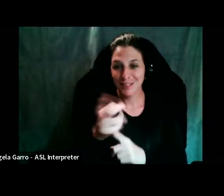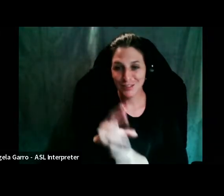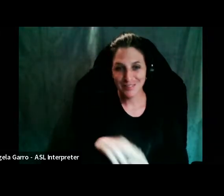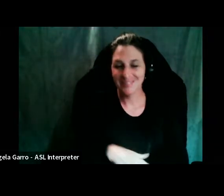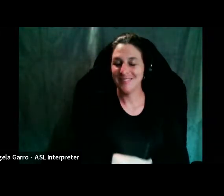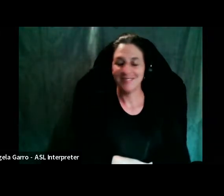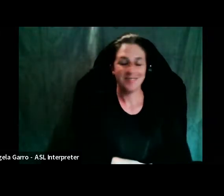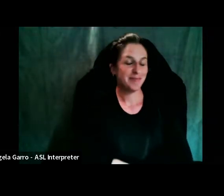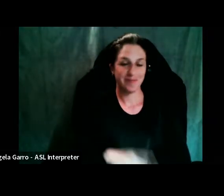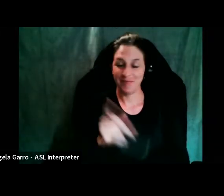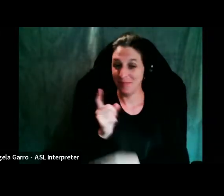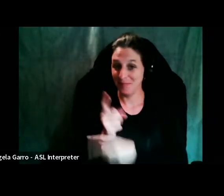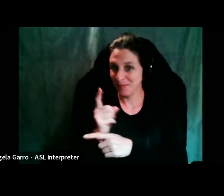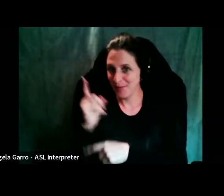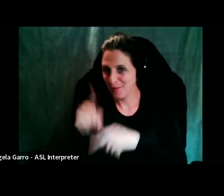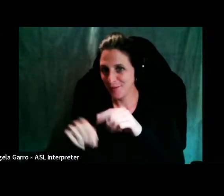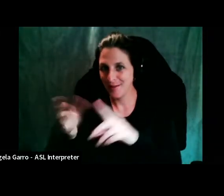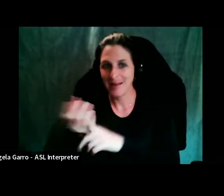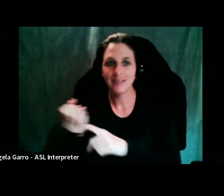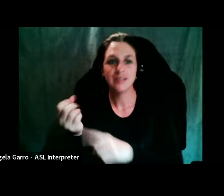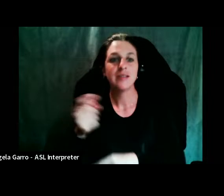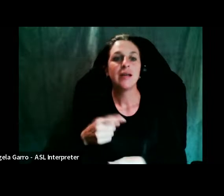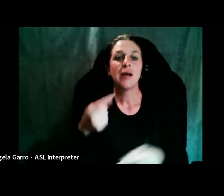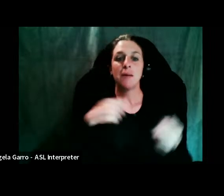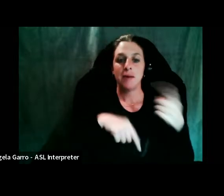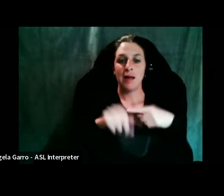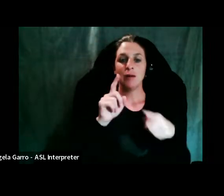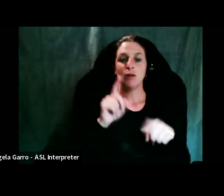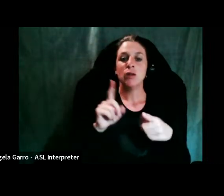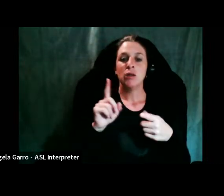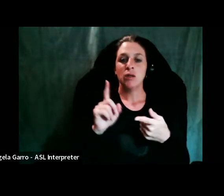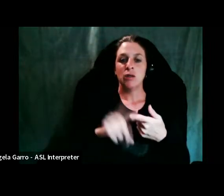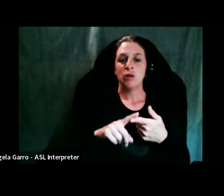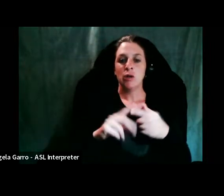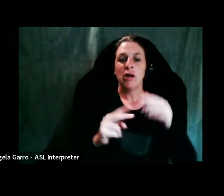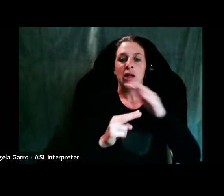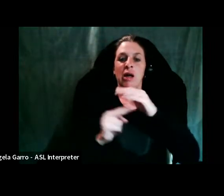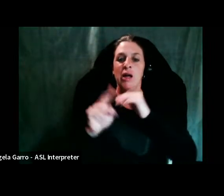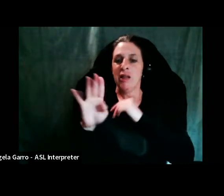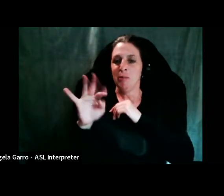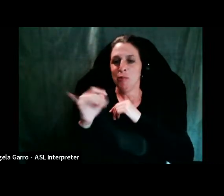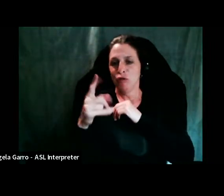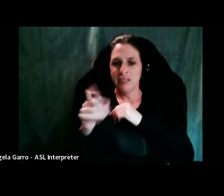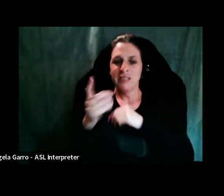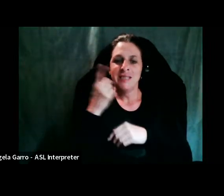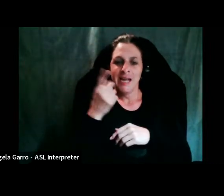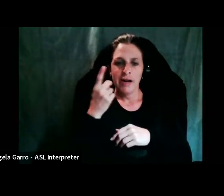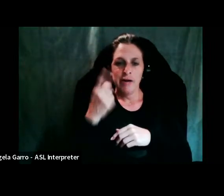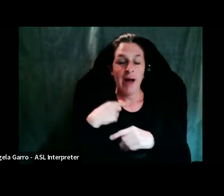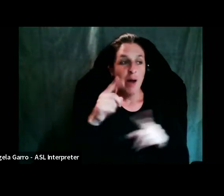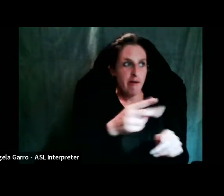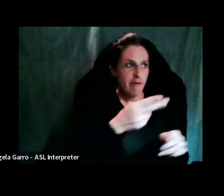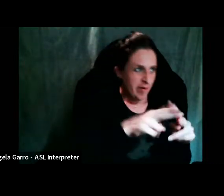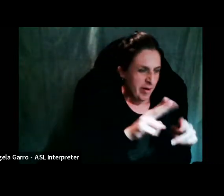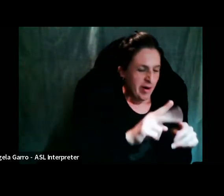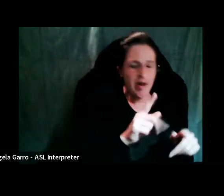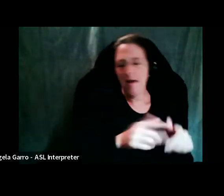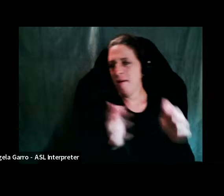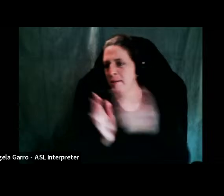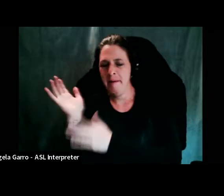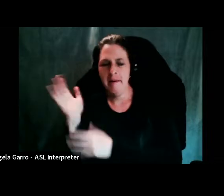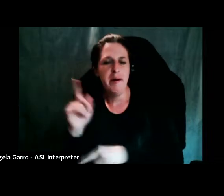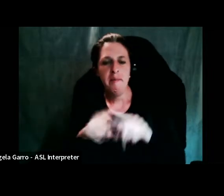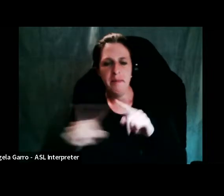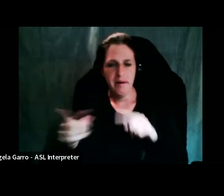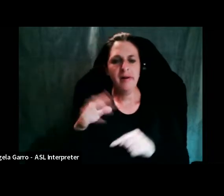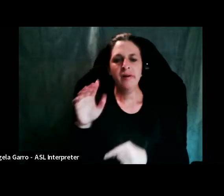catch her. I want to back up about the bridge dinner, and I went for a little bit, but then had to bolt out. Trustee Land and I went